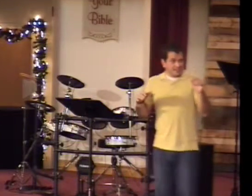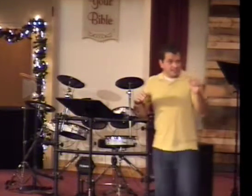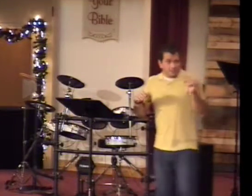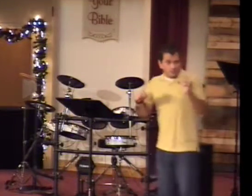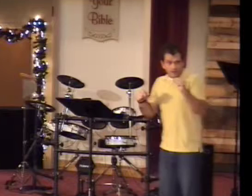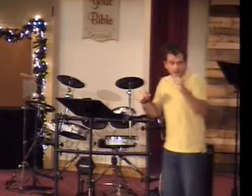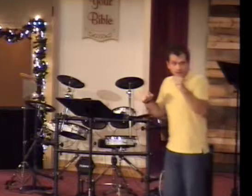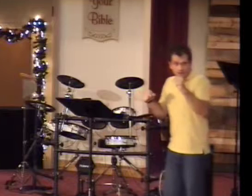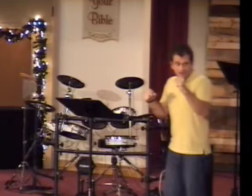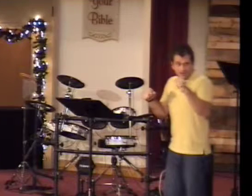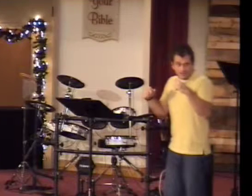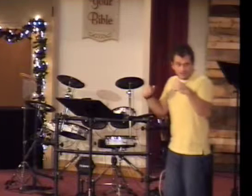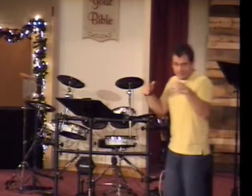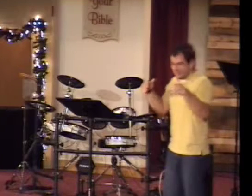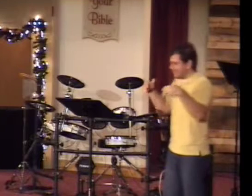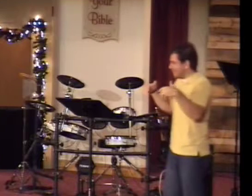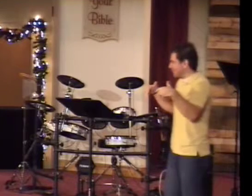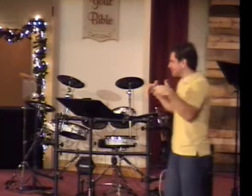Inc.,